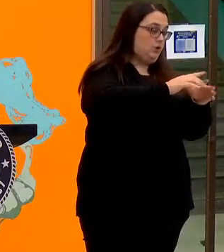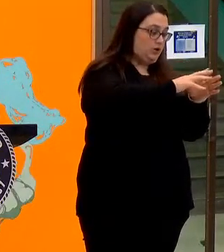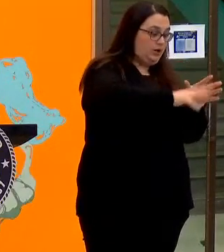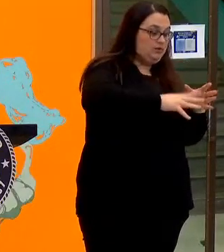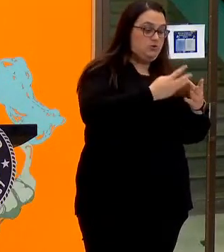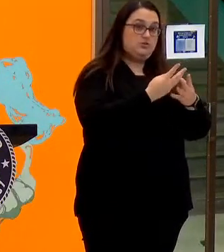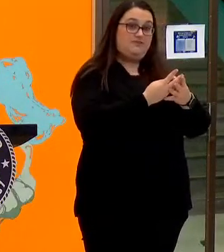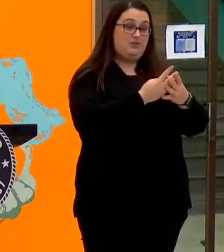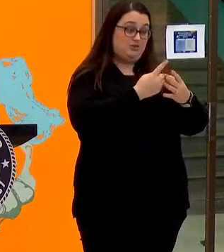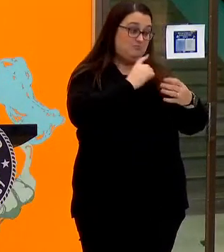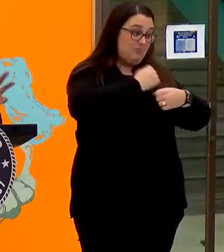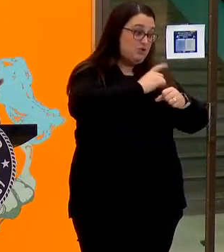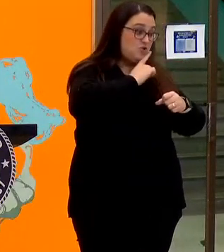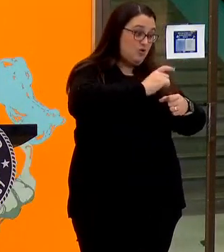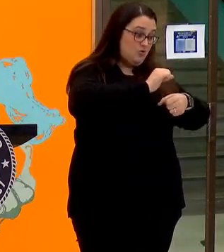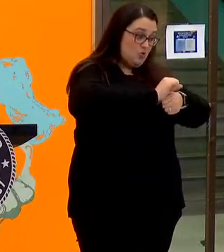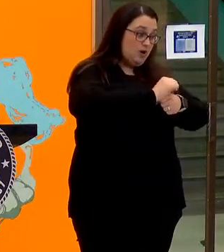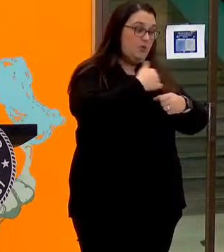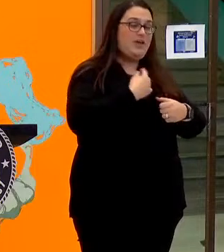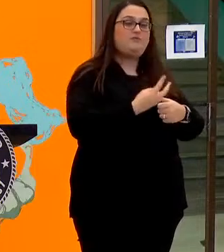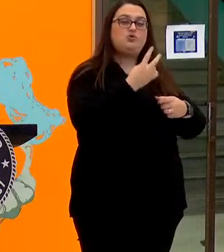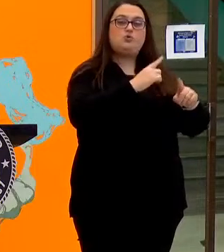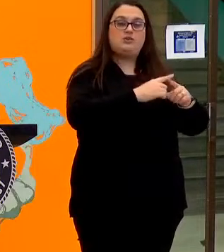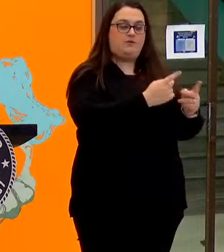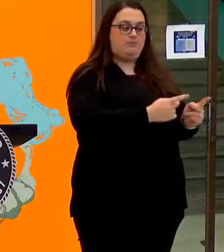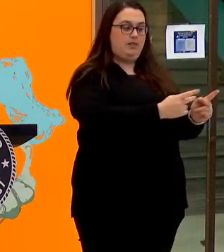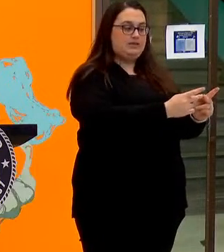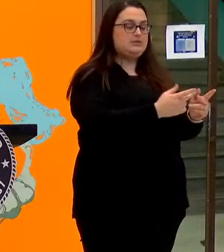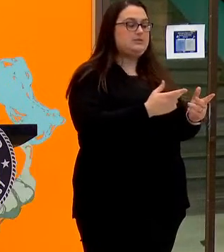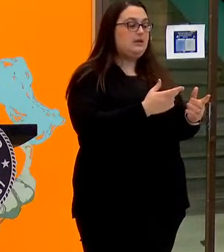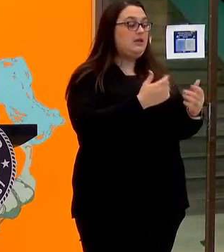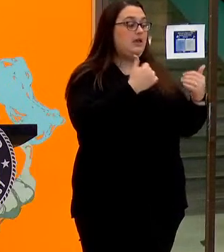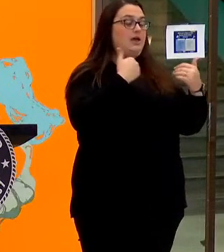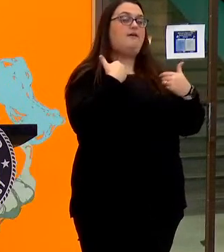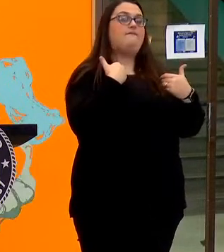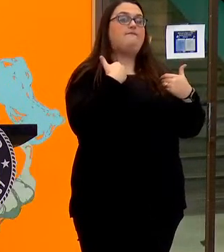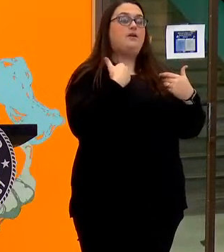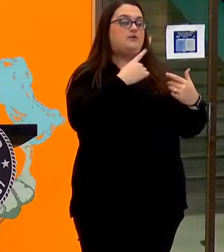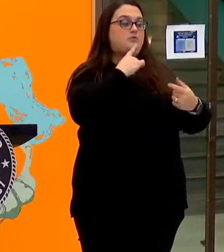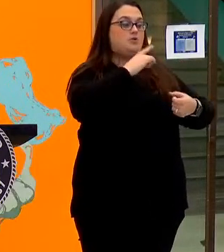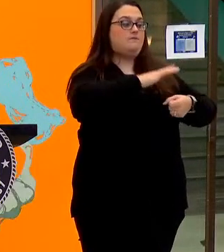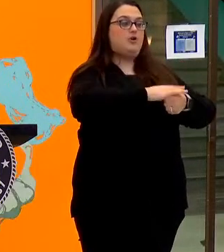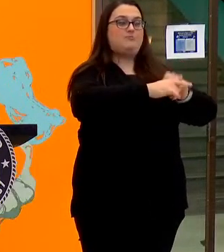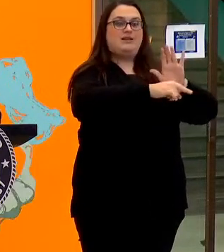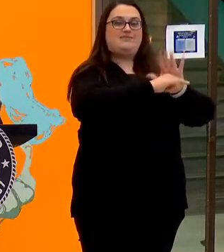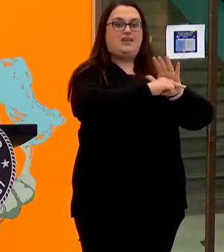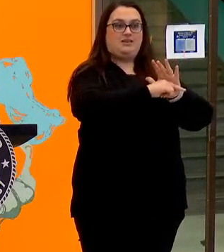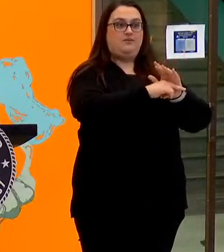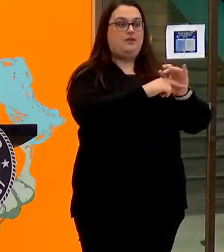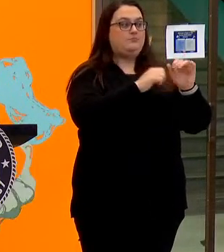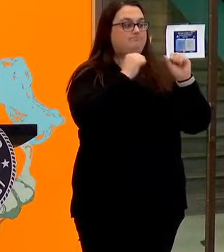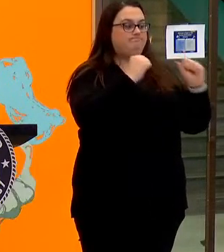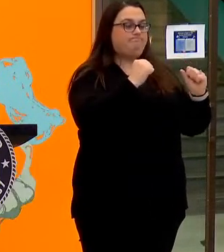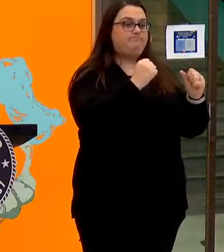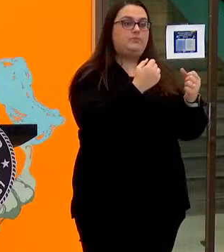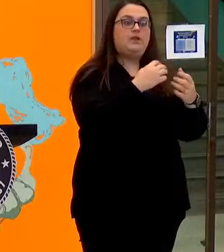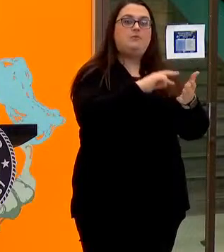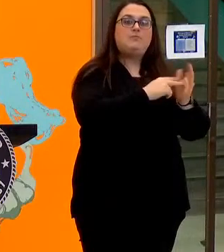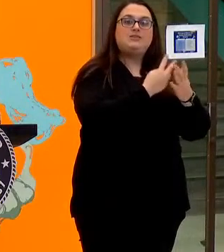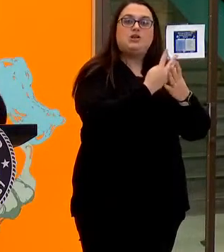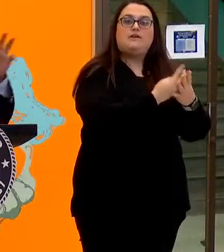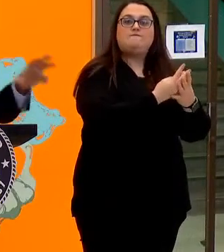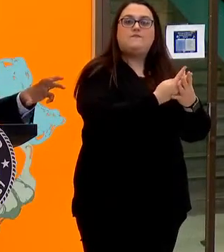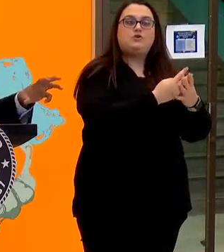so we have 2 different sites there that have been confirmed as negative, so that means that our filters are doing their